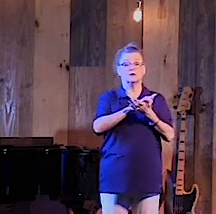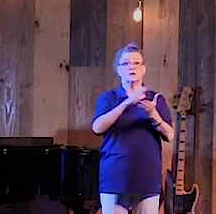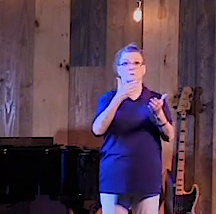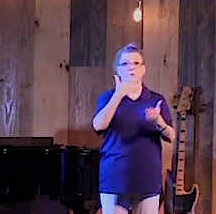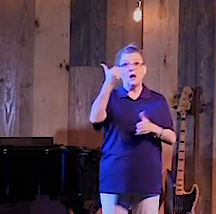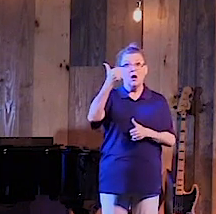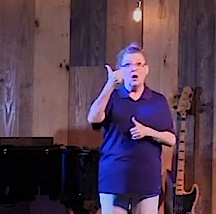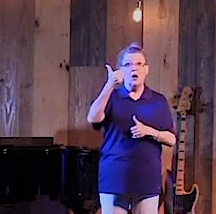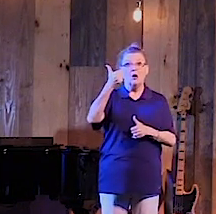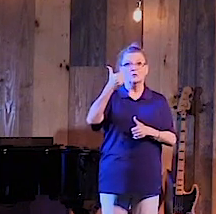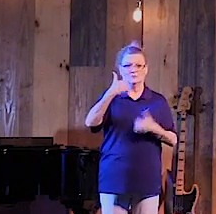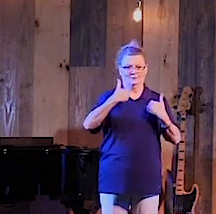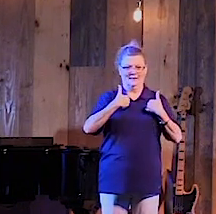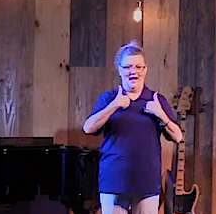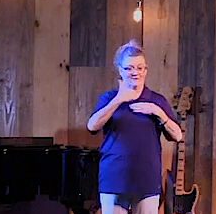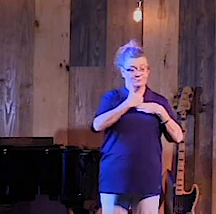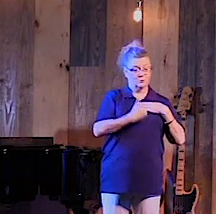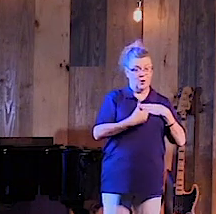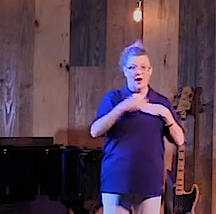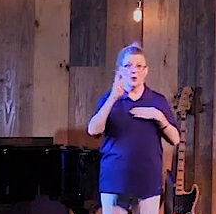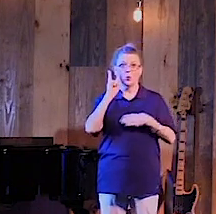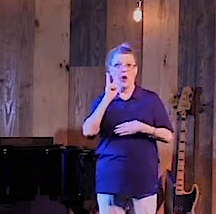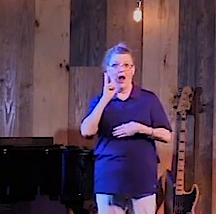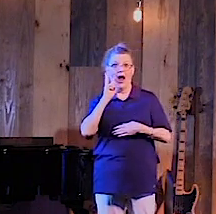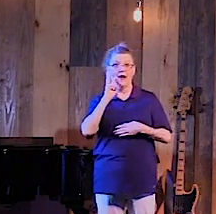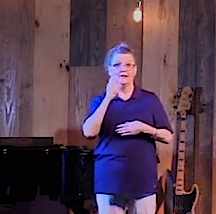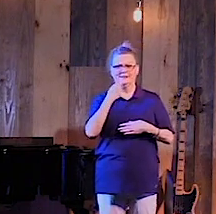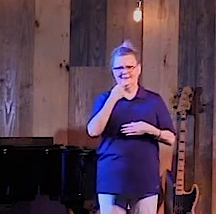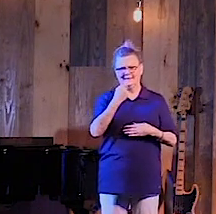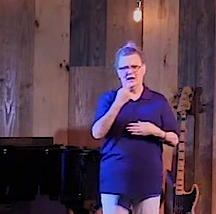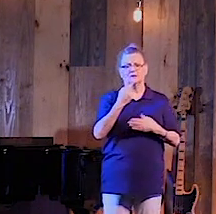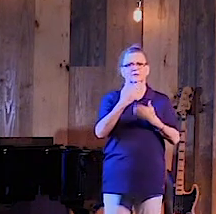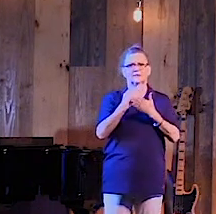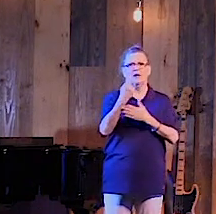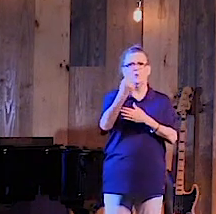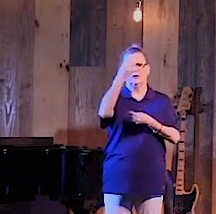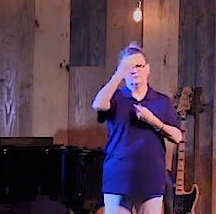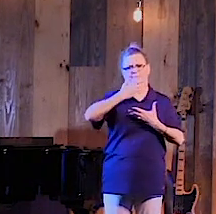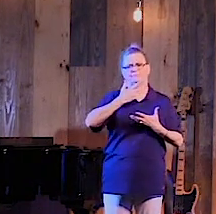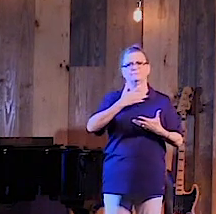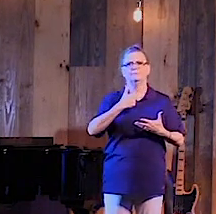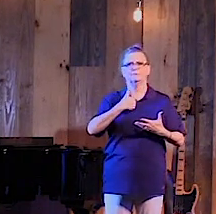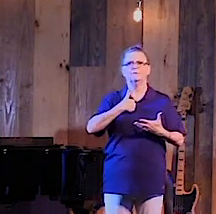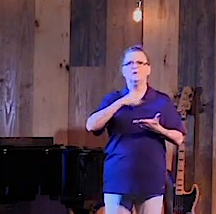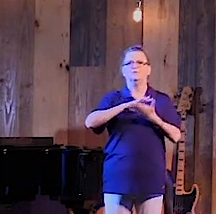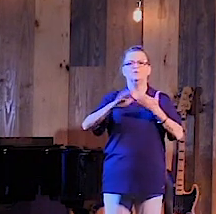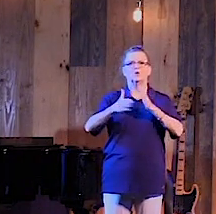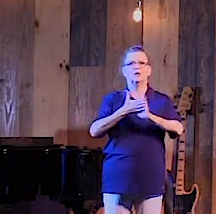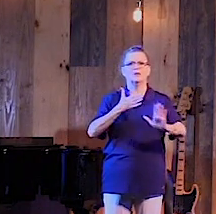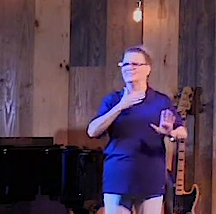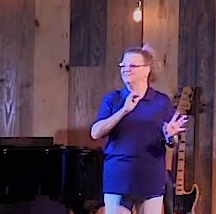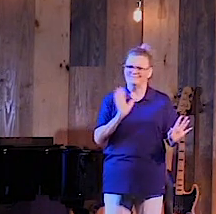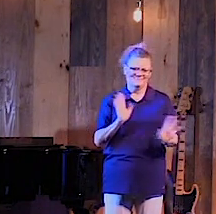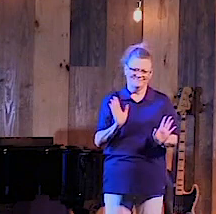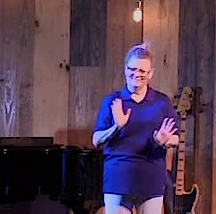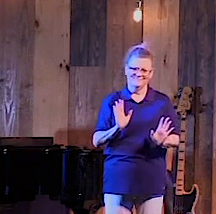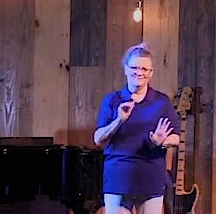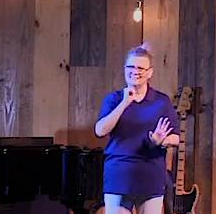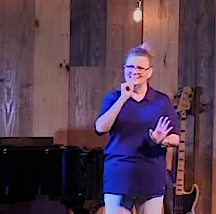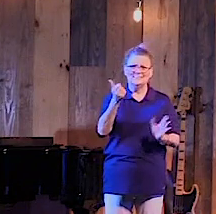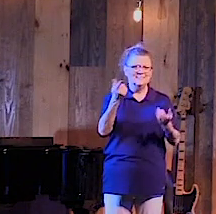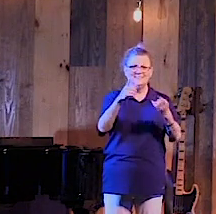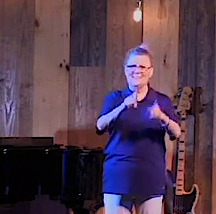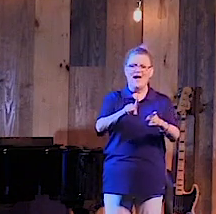bread and some wine or having somebody say that you've been forgiven in a confessional booth. It doesn't happen by trusting in baptism as a